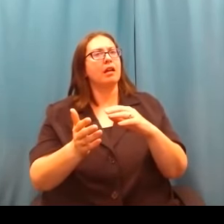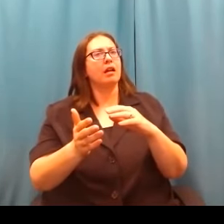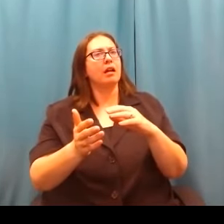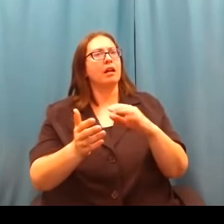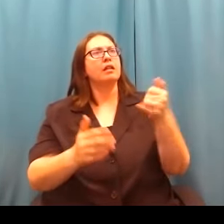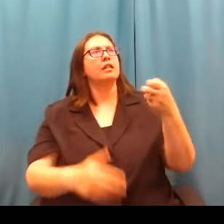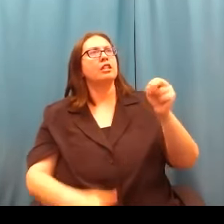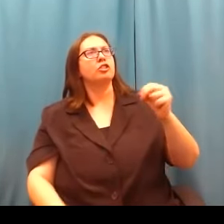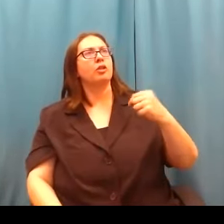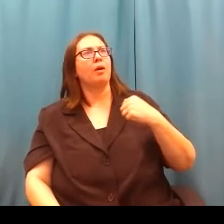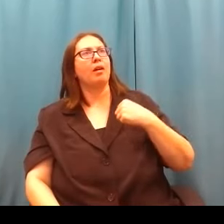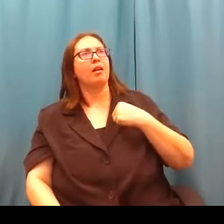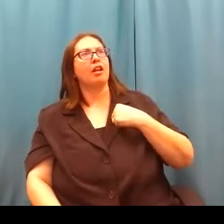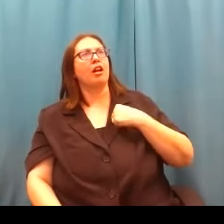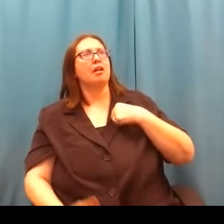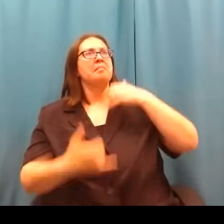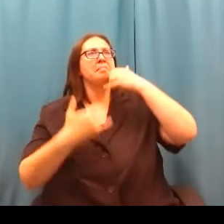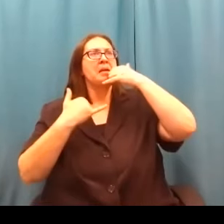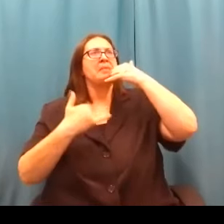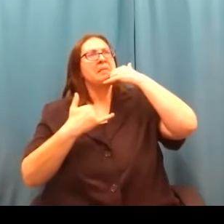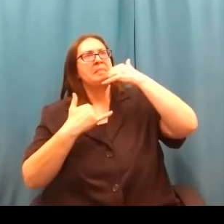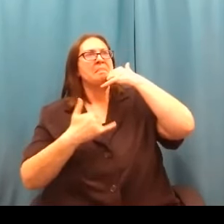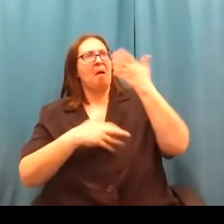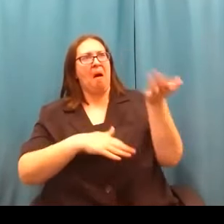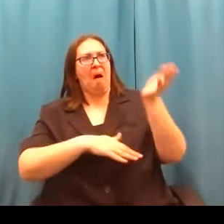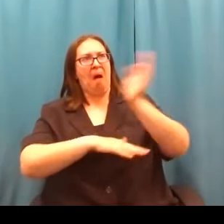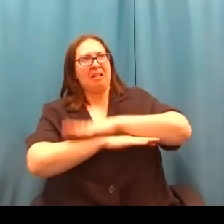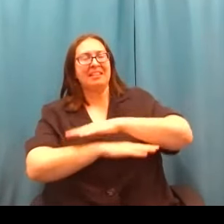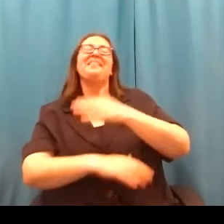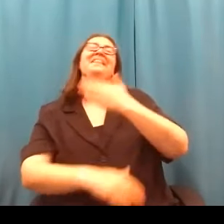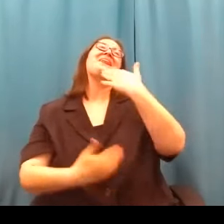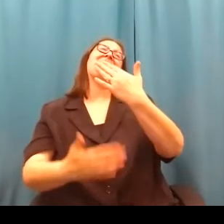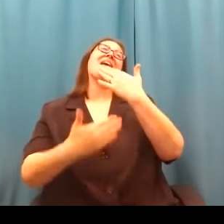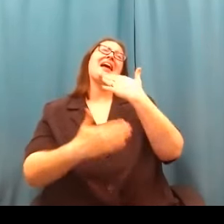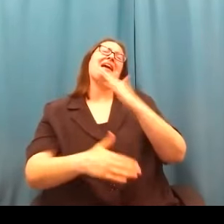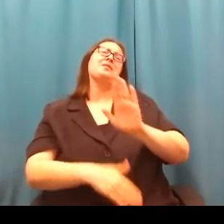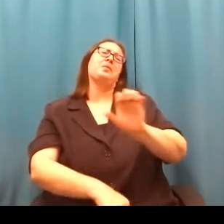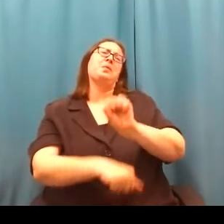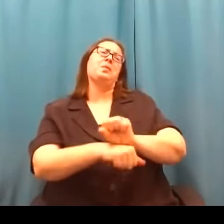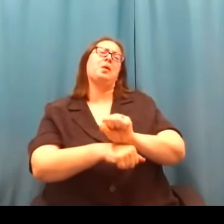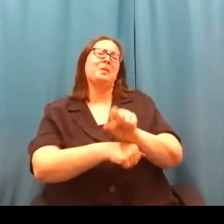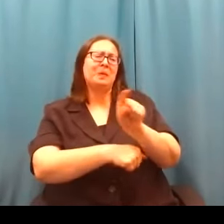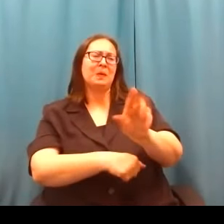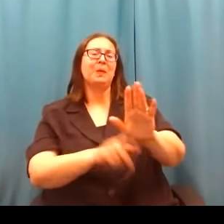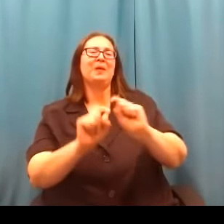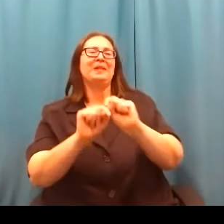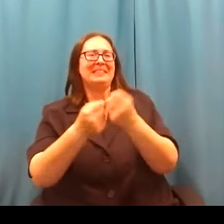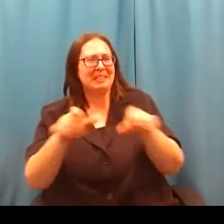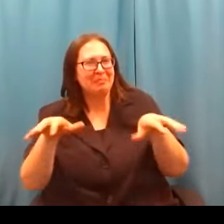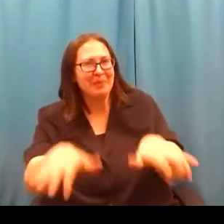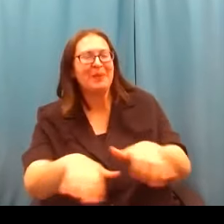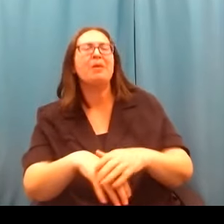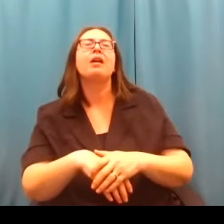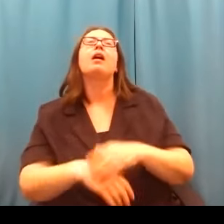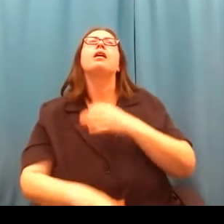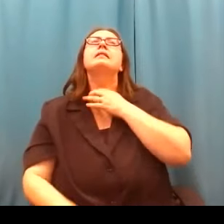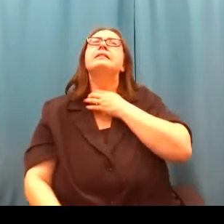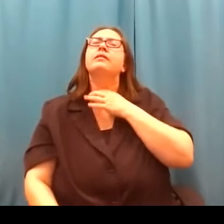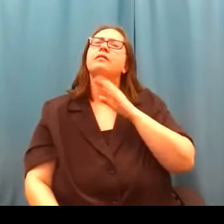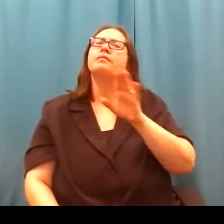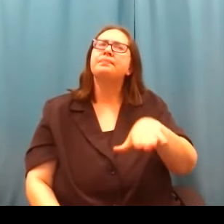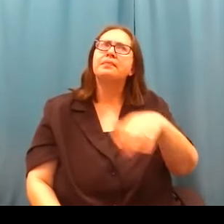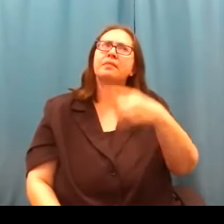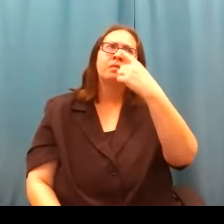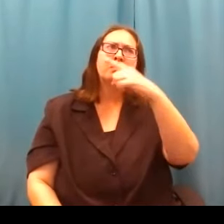been on enough of these calls all day. Thank you so much for all the work that you and your team are doing. I was wondering if you could share